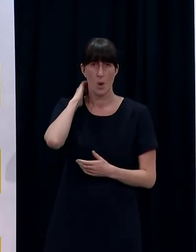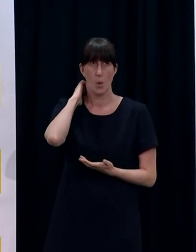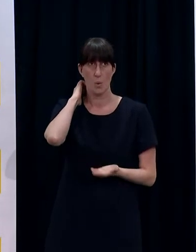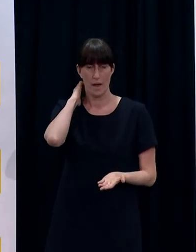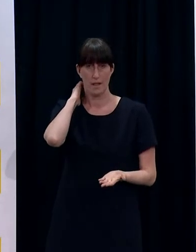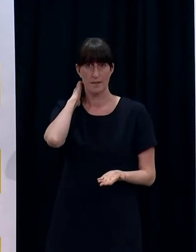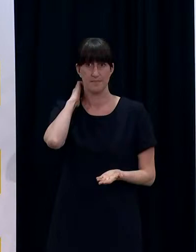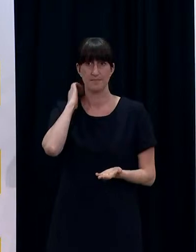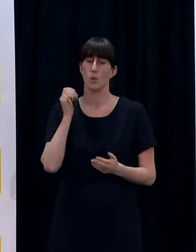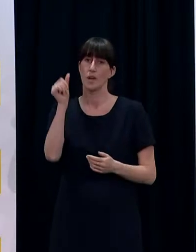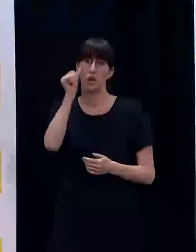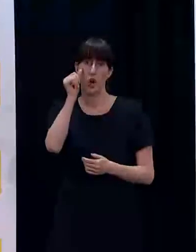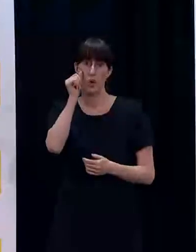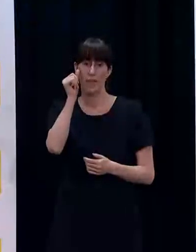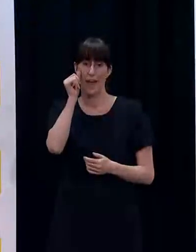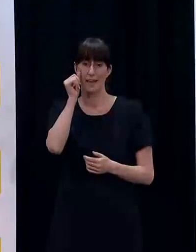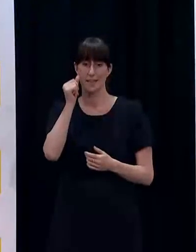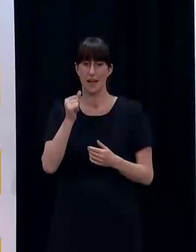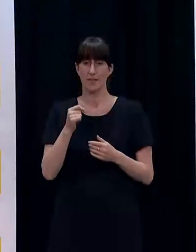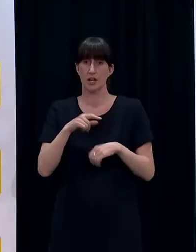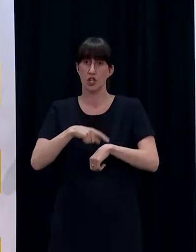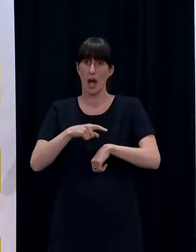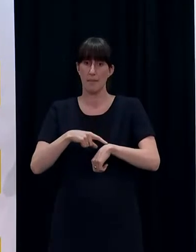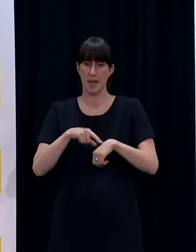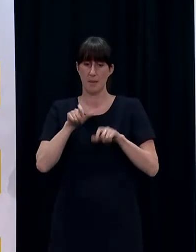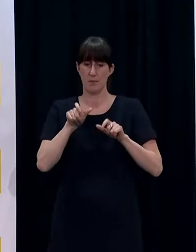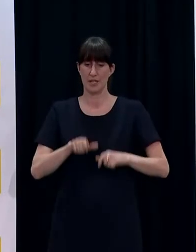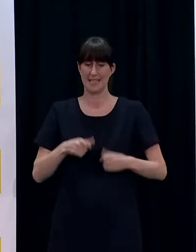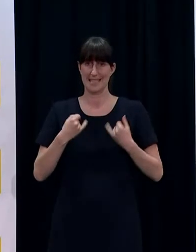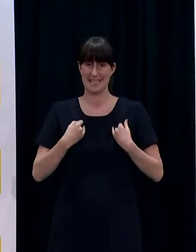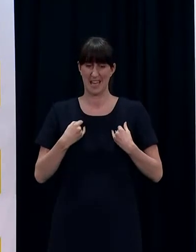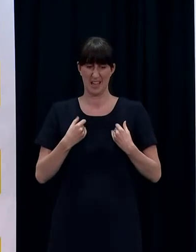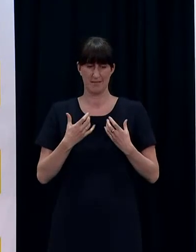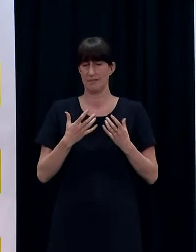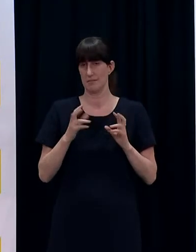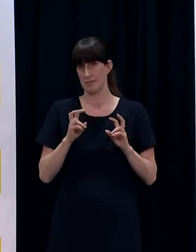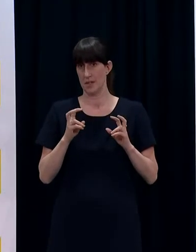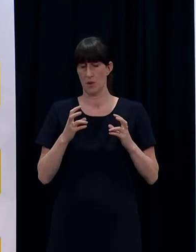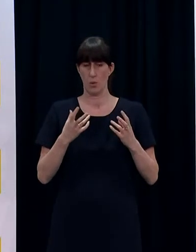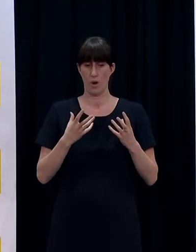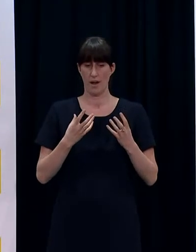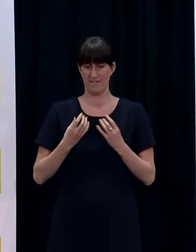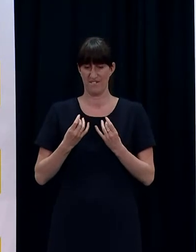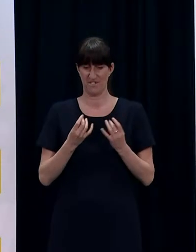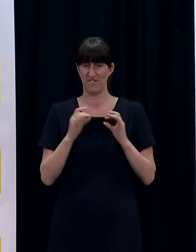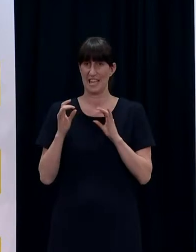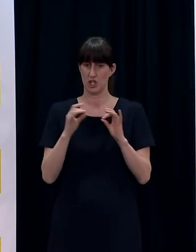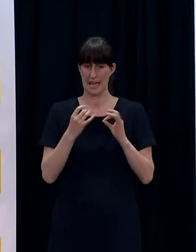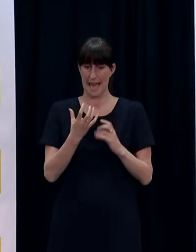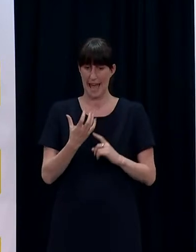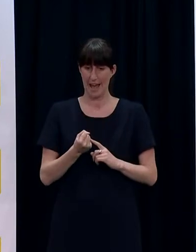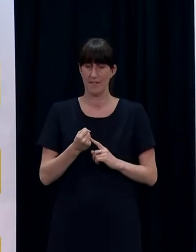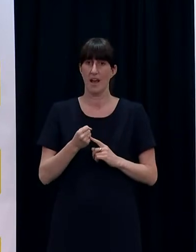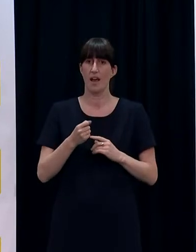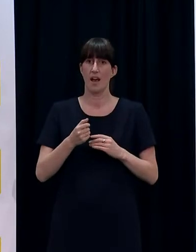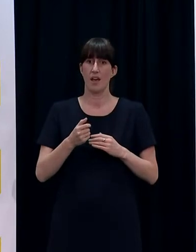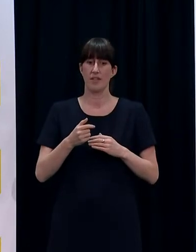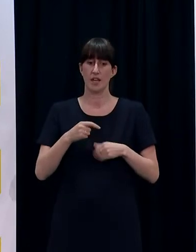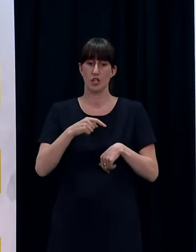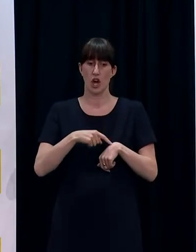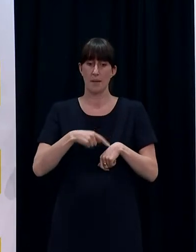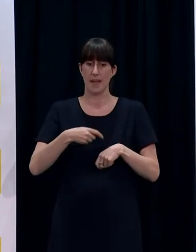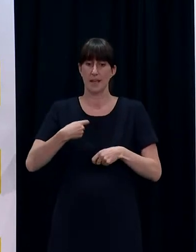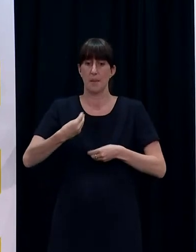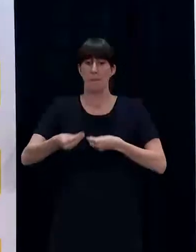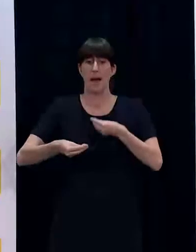the infectious period can be longer for people who are cases of COVID-19 with Delta, and